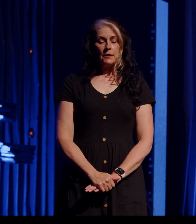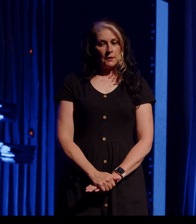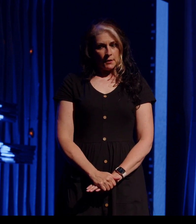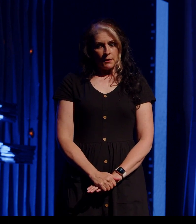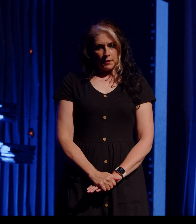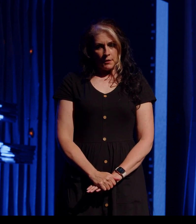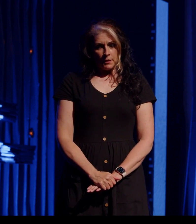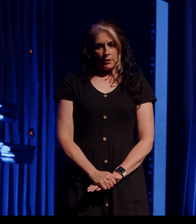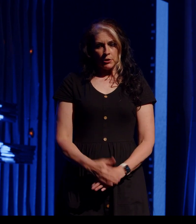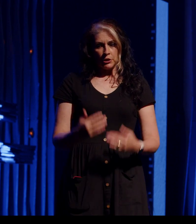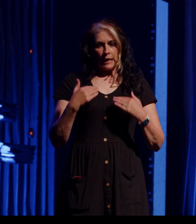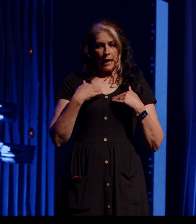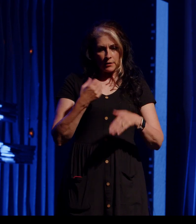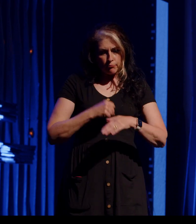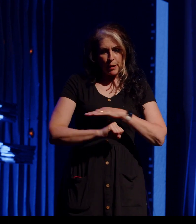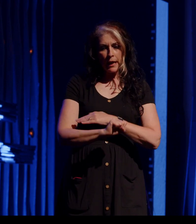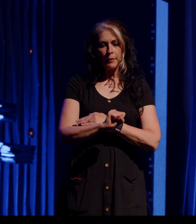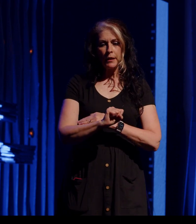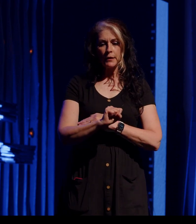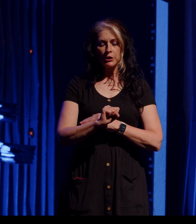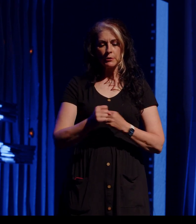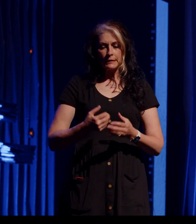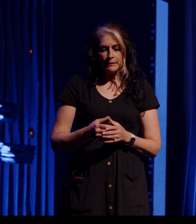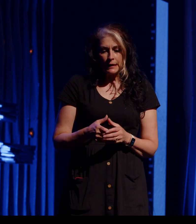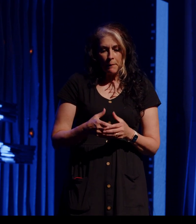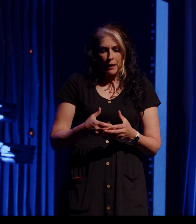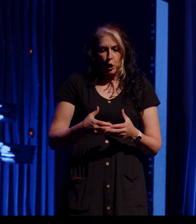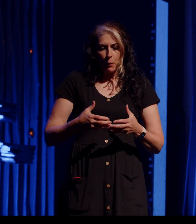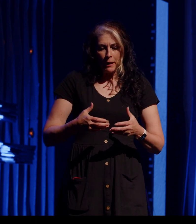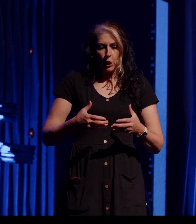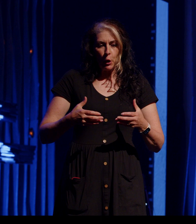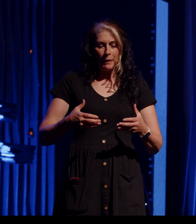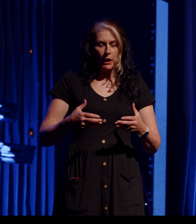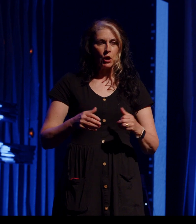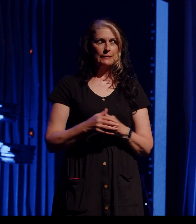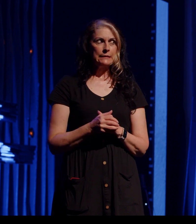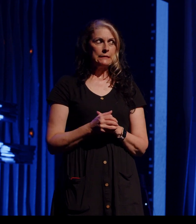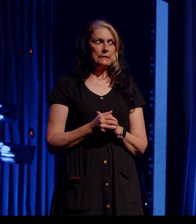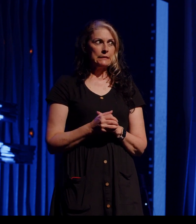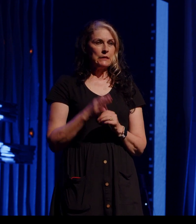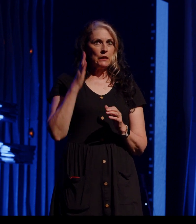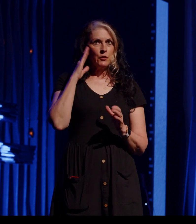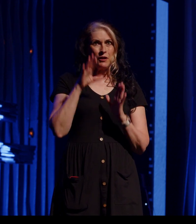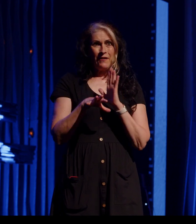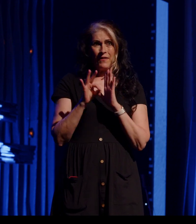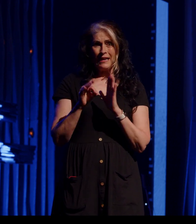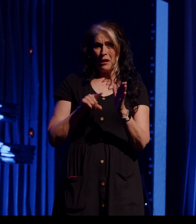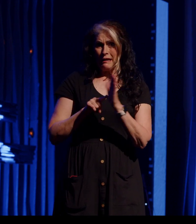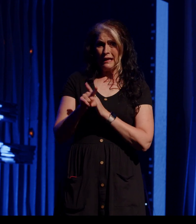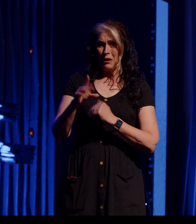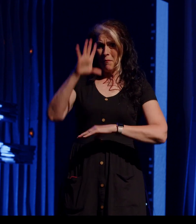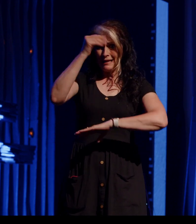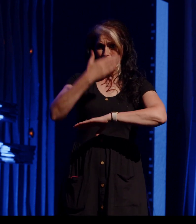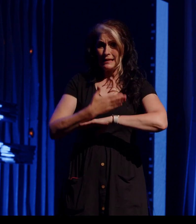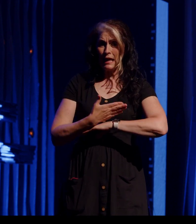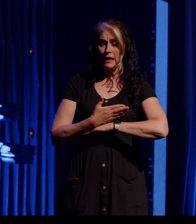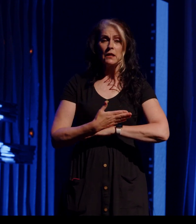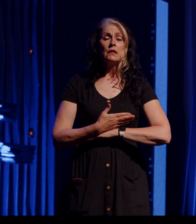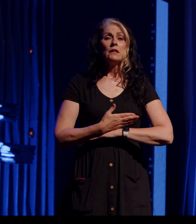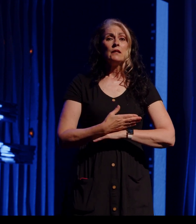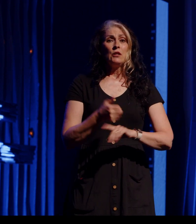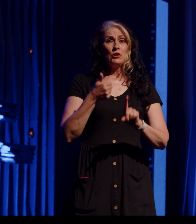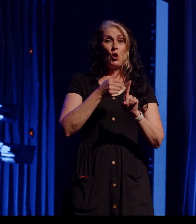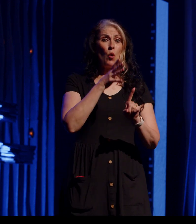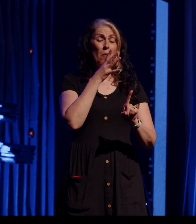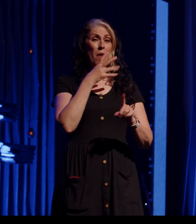him, but he was becoming too loud to keep, and she realized that if she didn't do something, they were going to come and kill Moses. And so she made one of the most